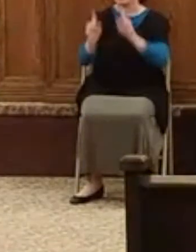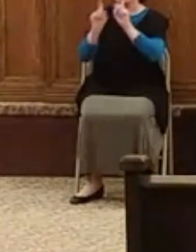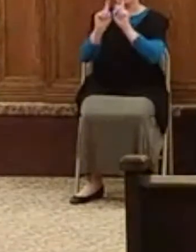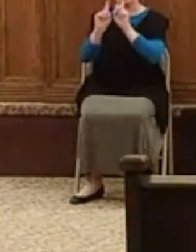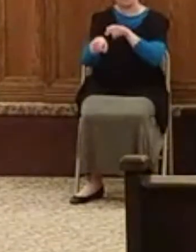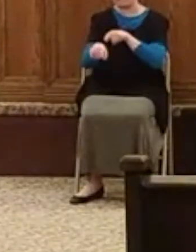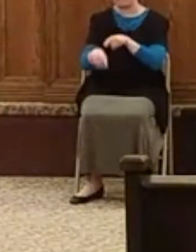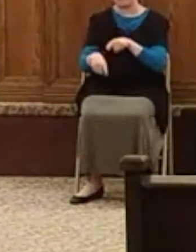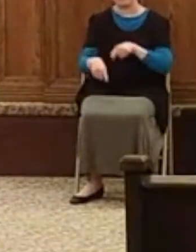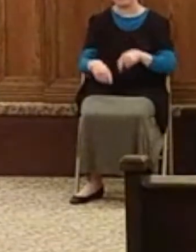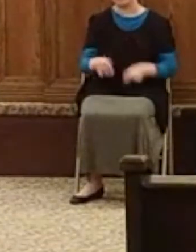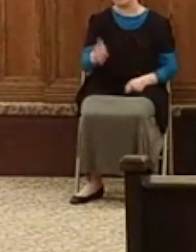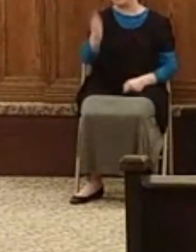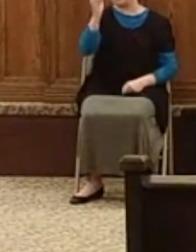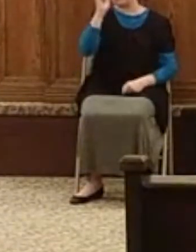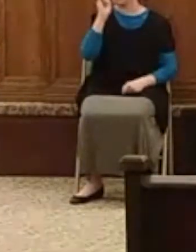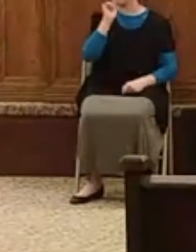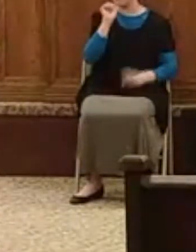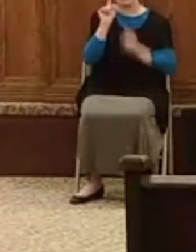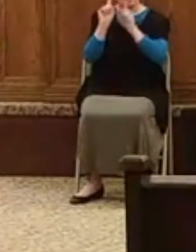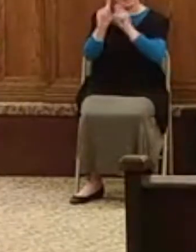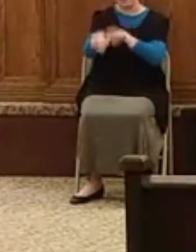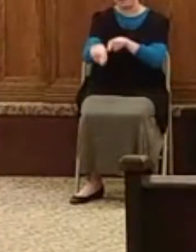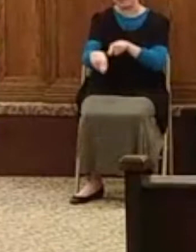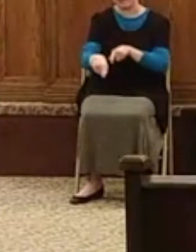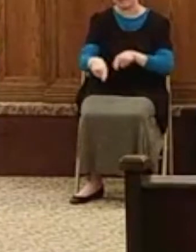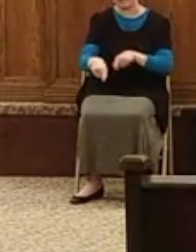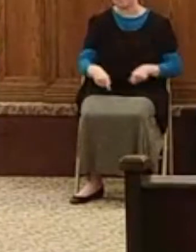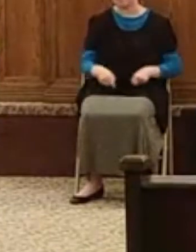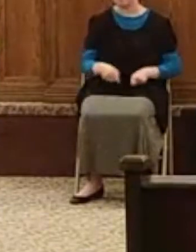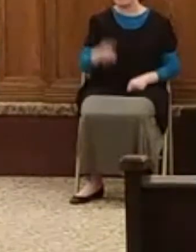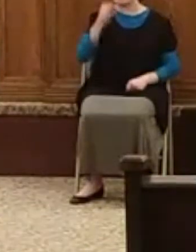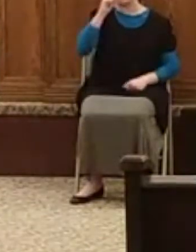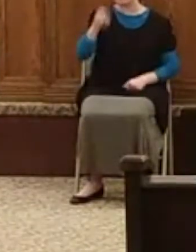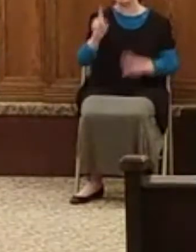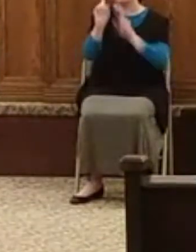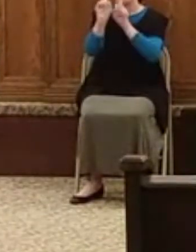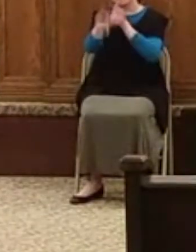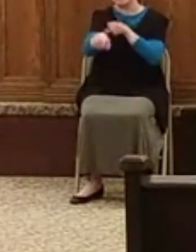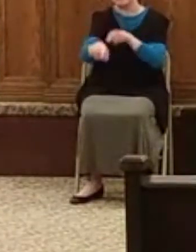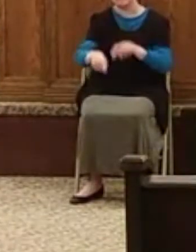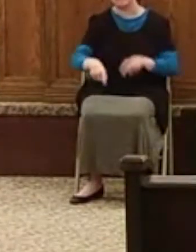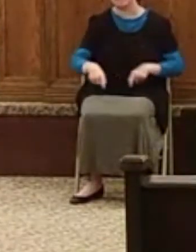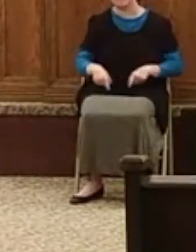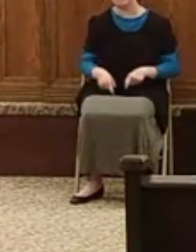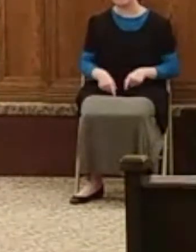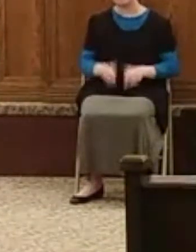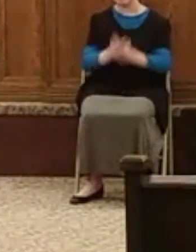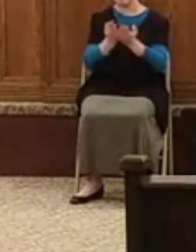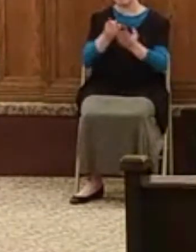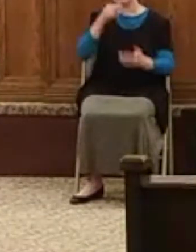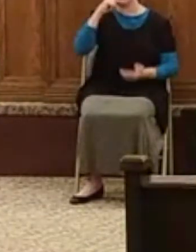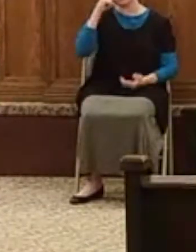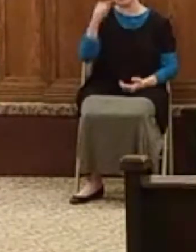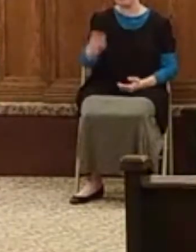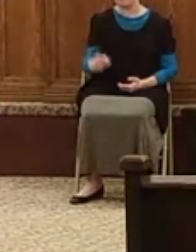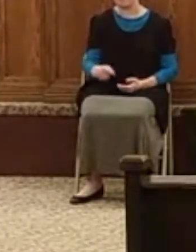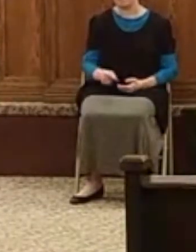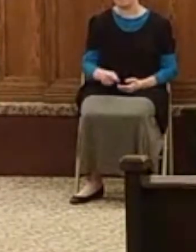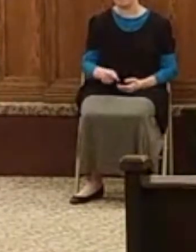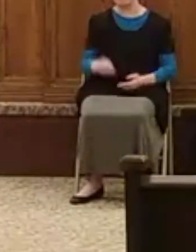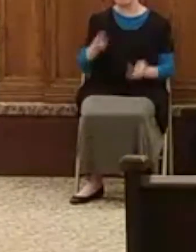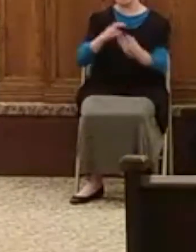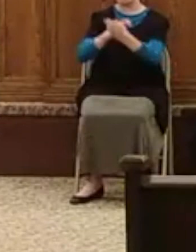is not the answer. Alcohol is not the answer. I'll tell you what the answer is. The Bible